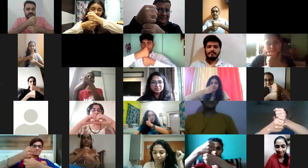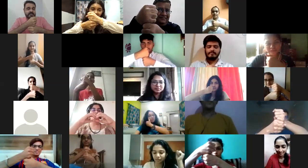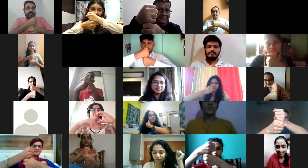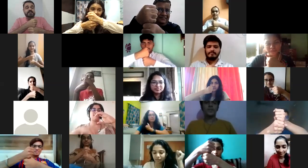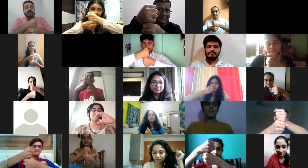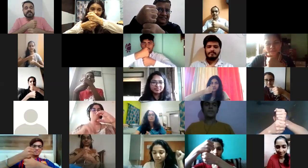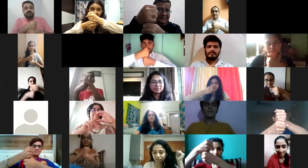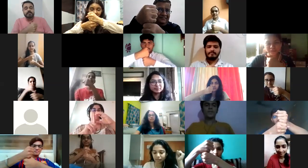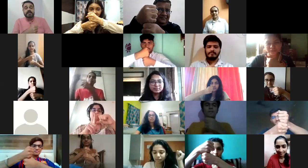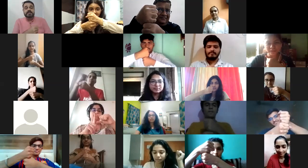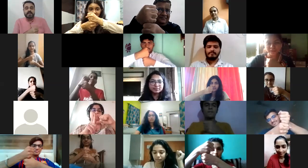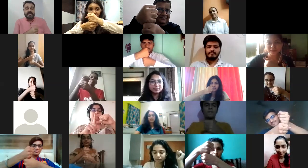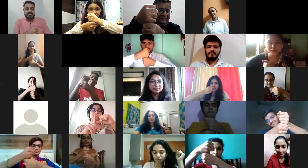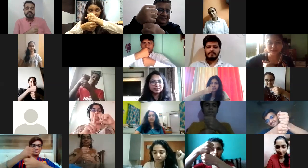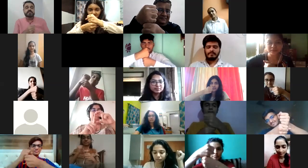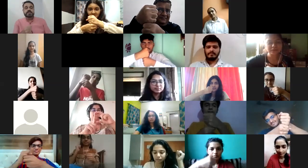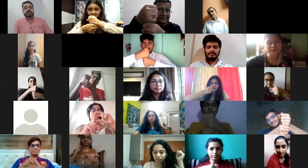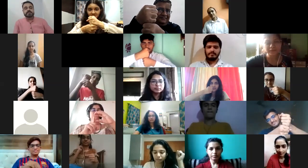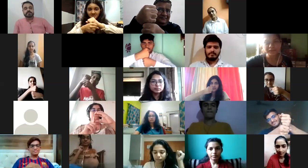Then the next alphabet is H.